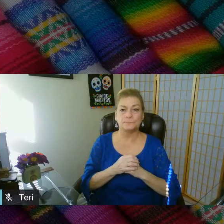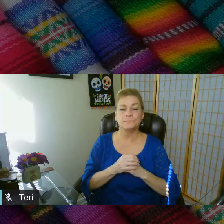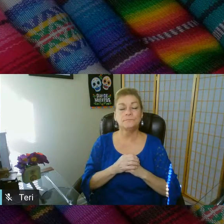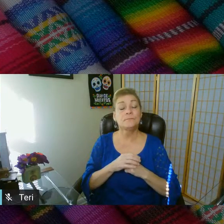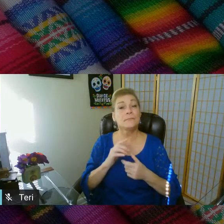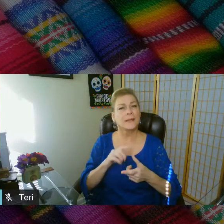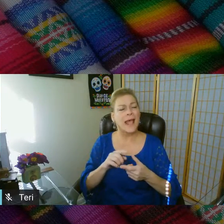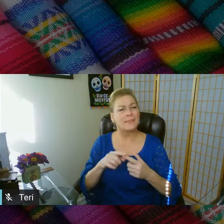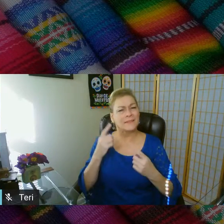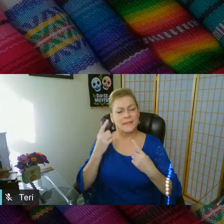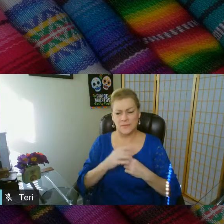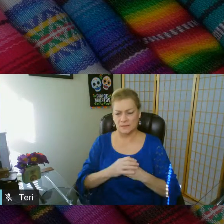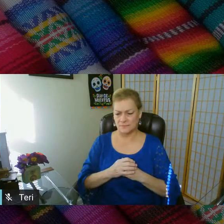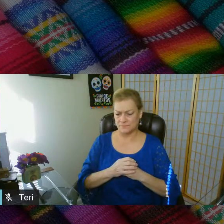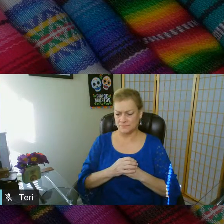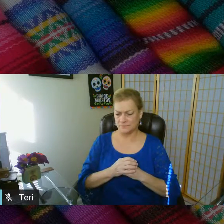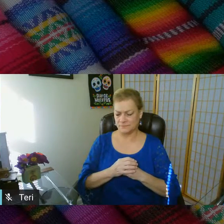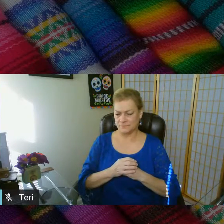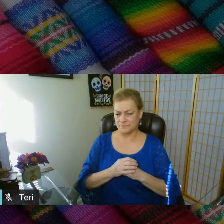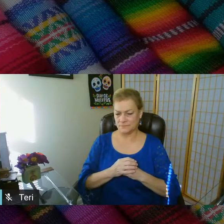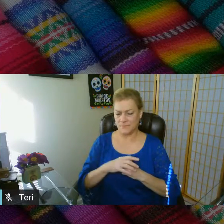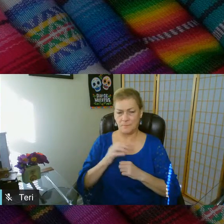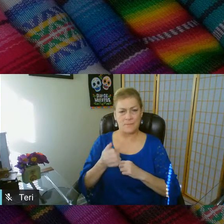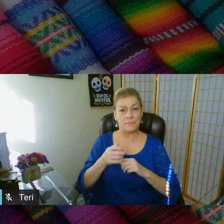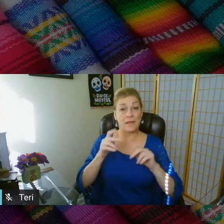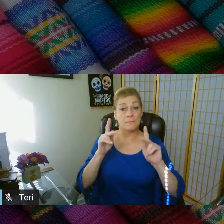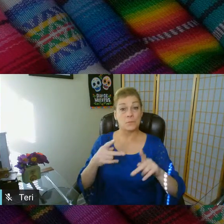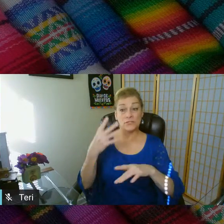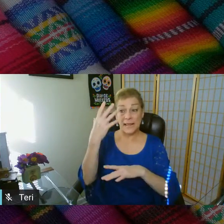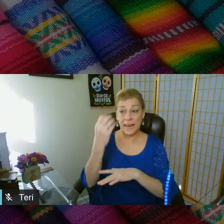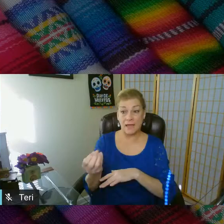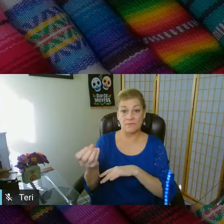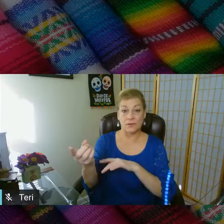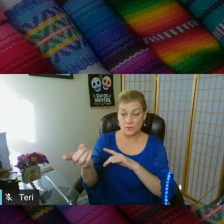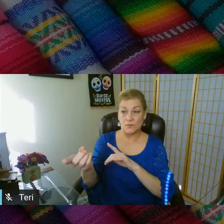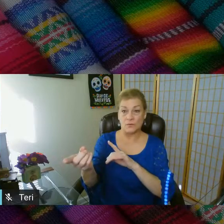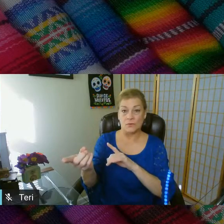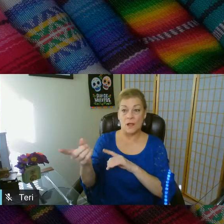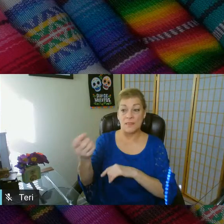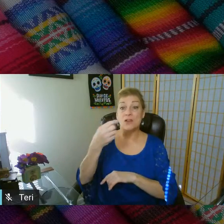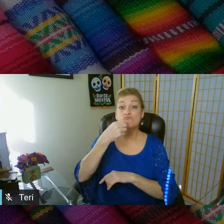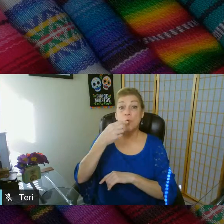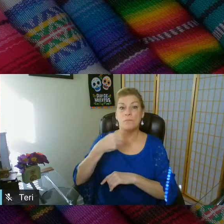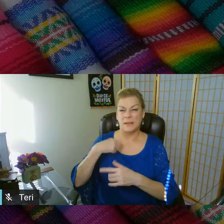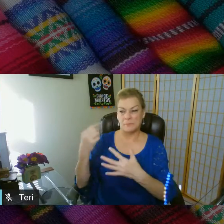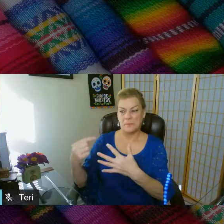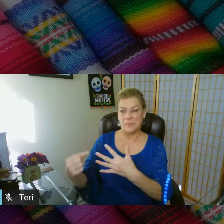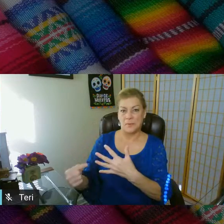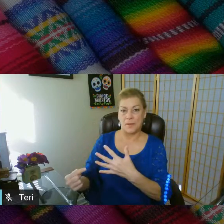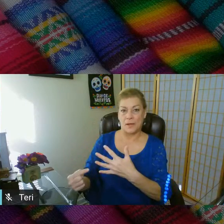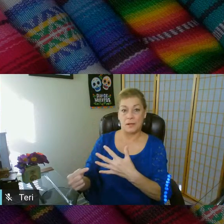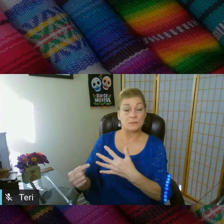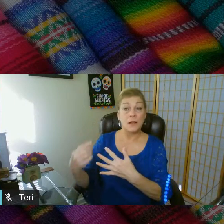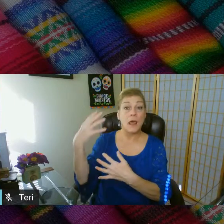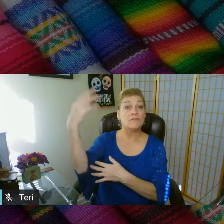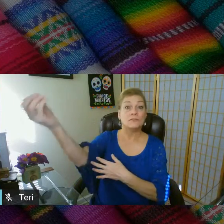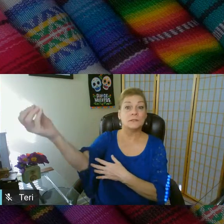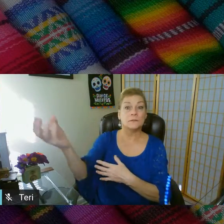Am I still living under somebody's idea of the destiny of my own life? And that person has been long